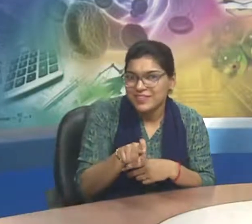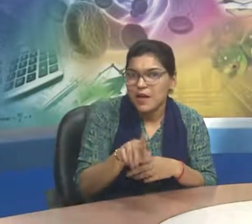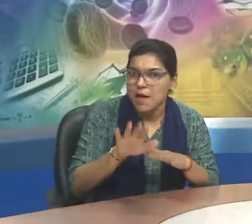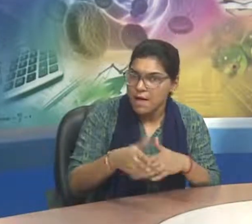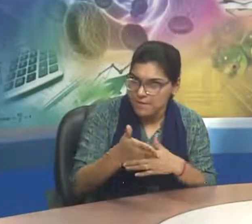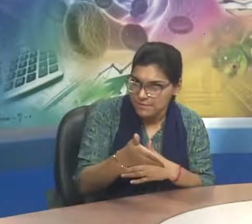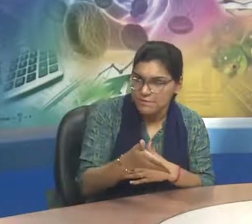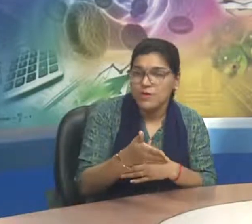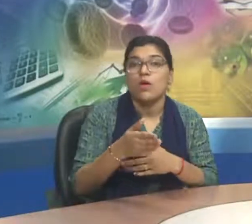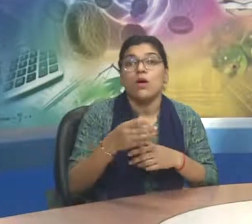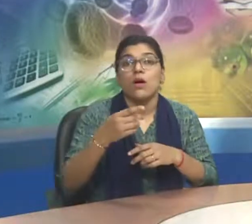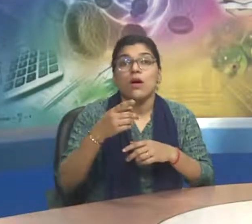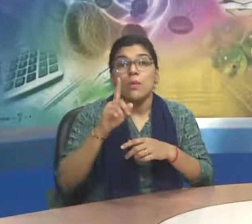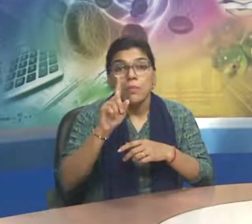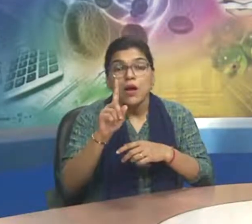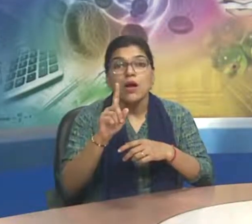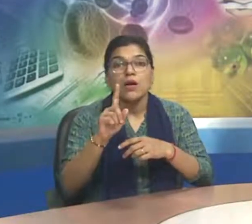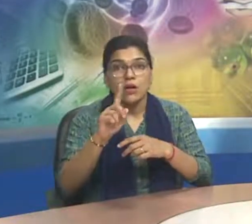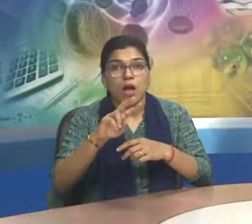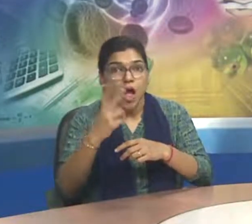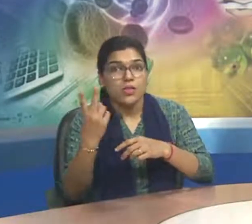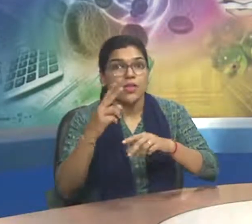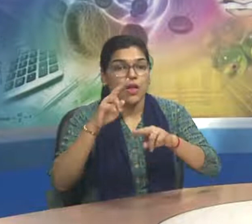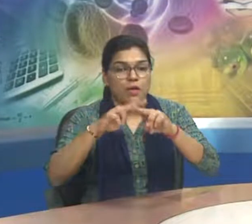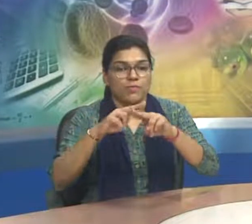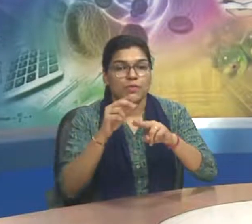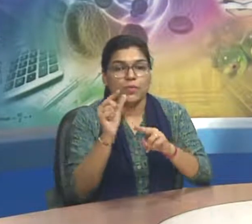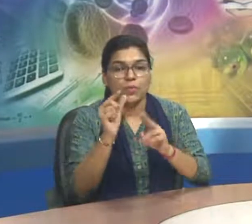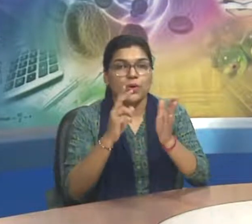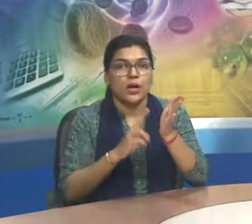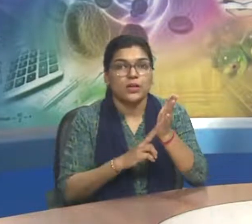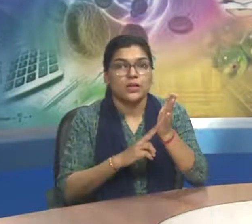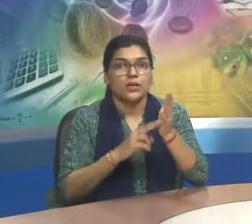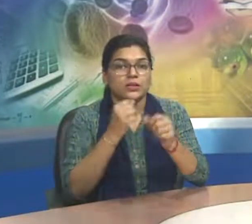having living creatures like plants,